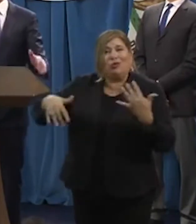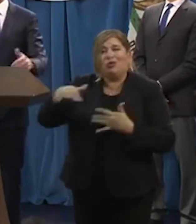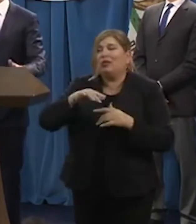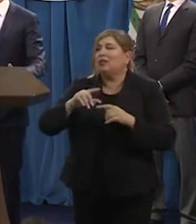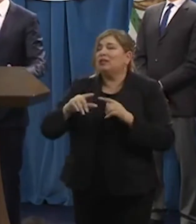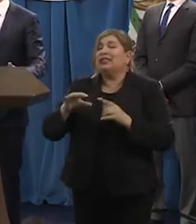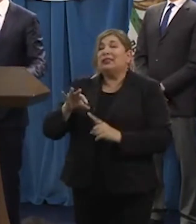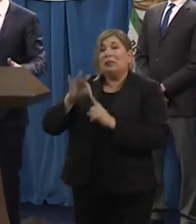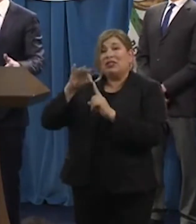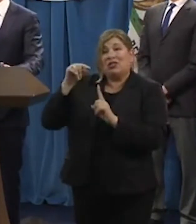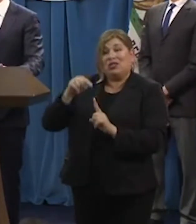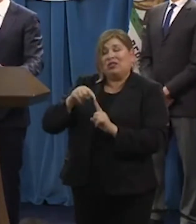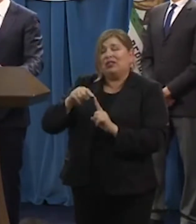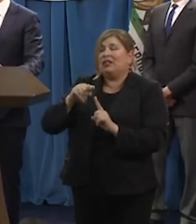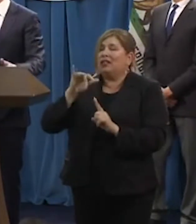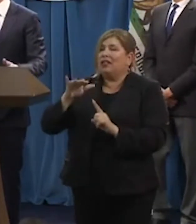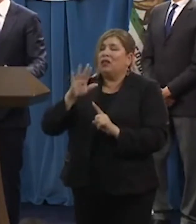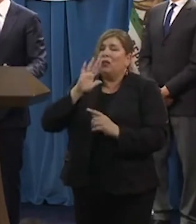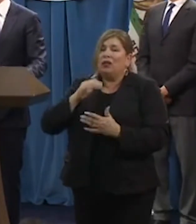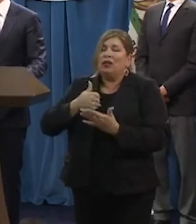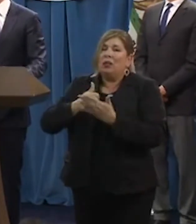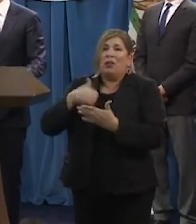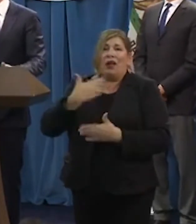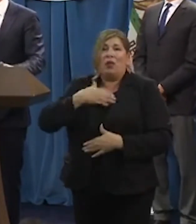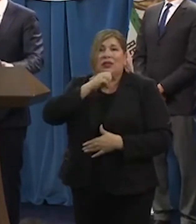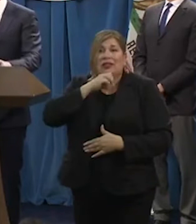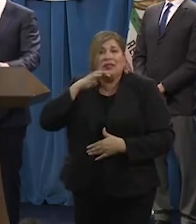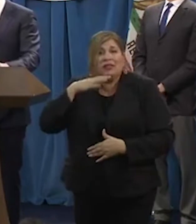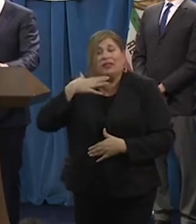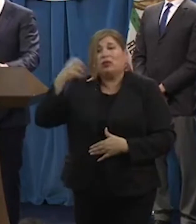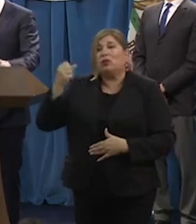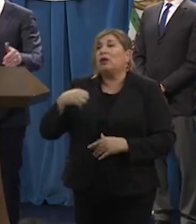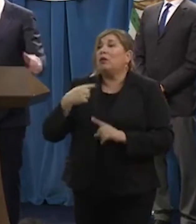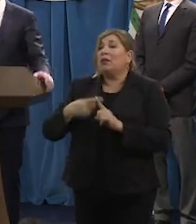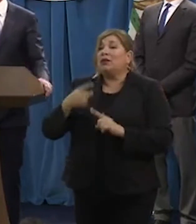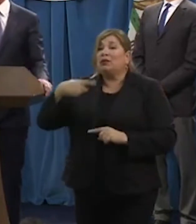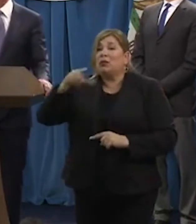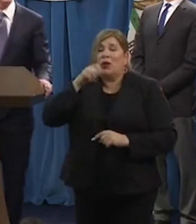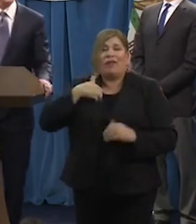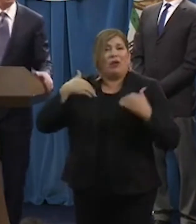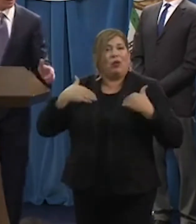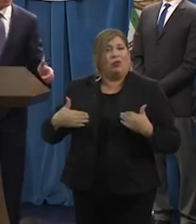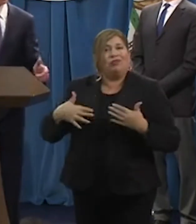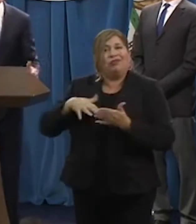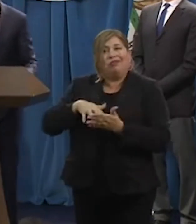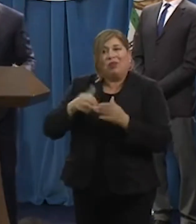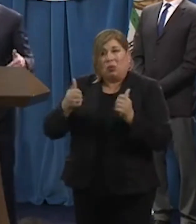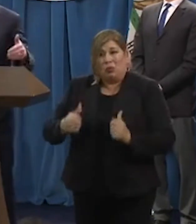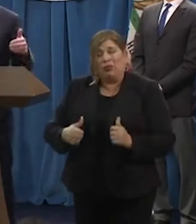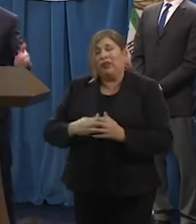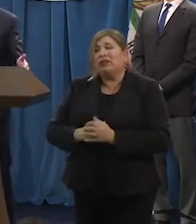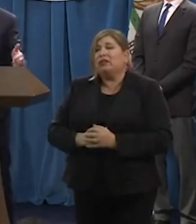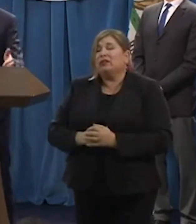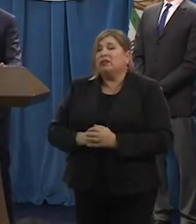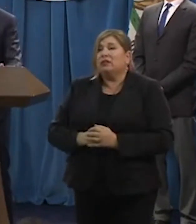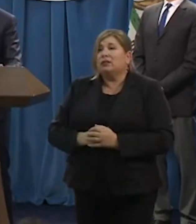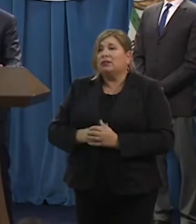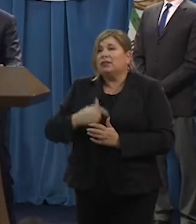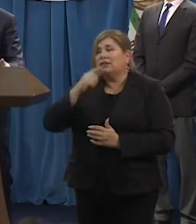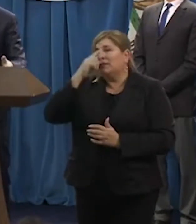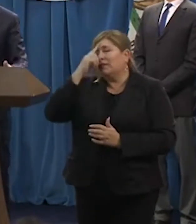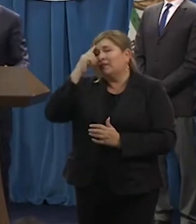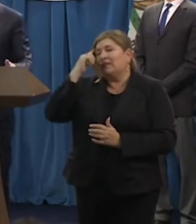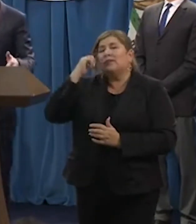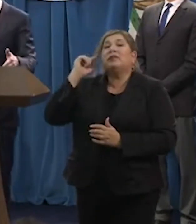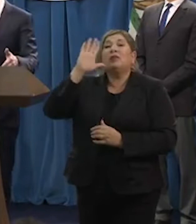groups, particularly for our seniors and those with compromised immune systems. And in that respect, we have also put out